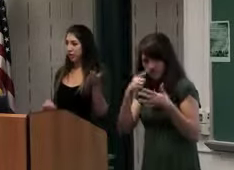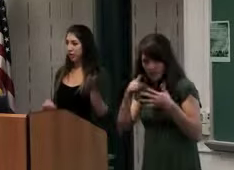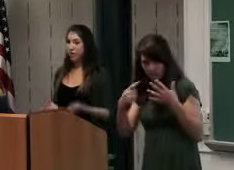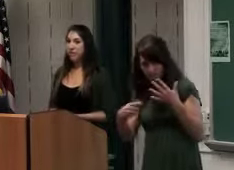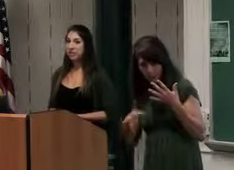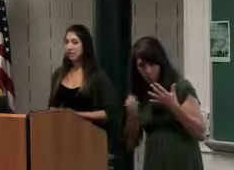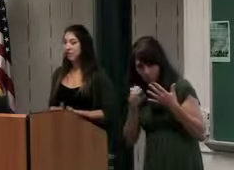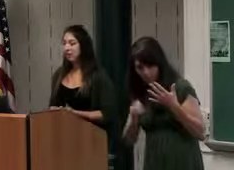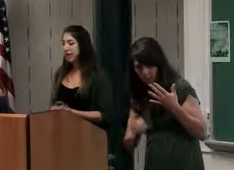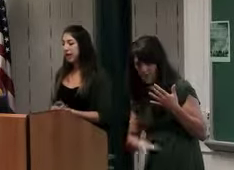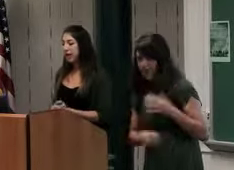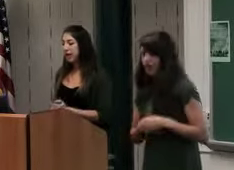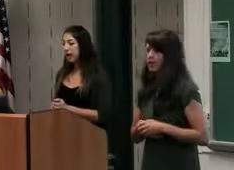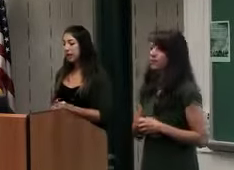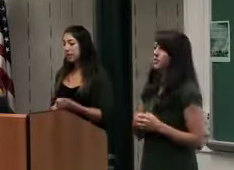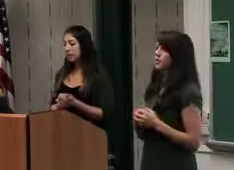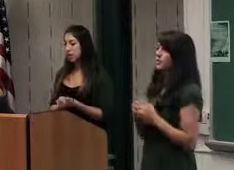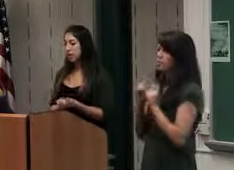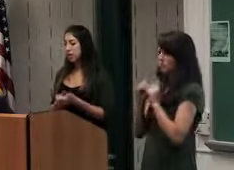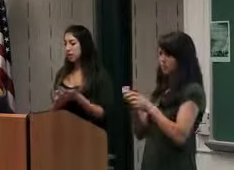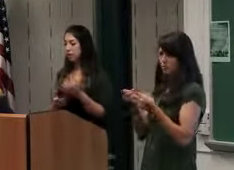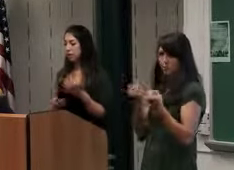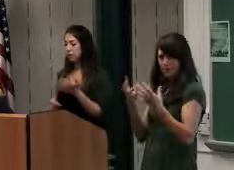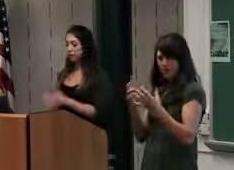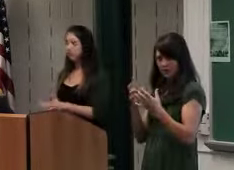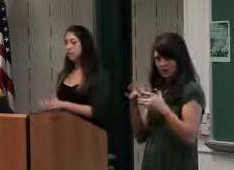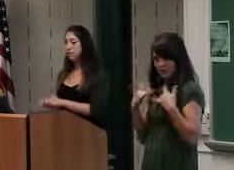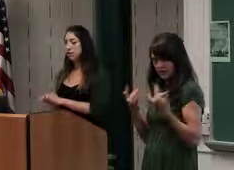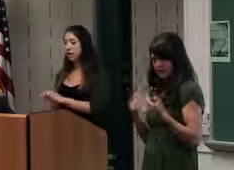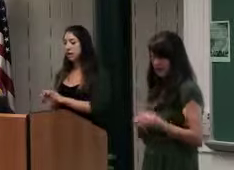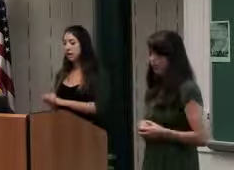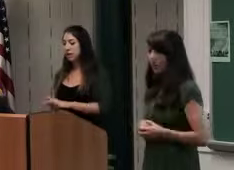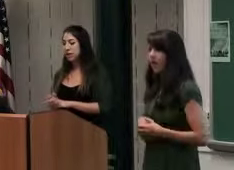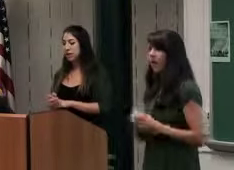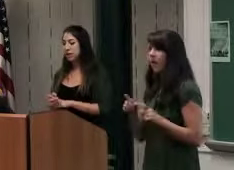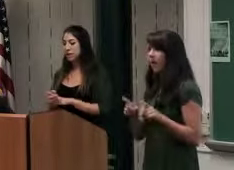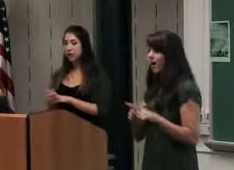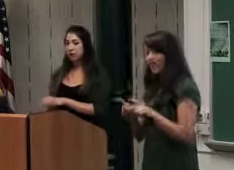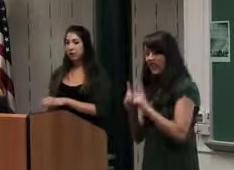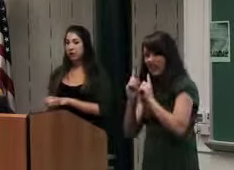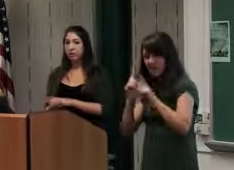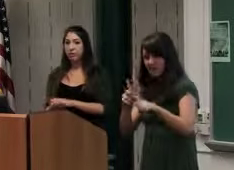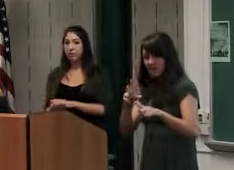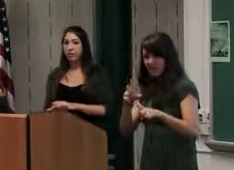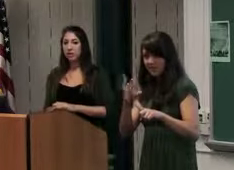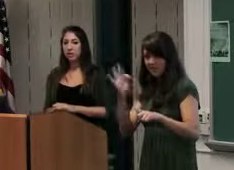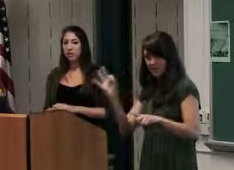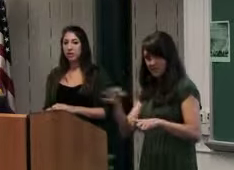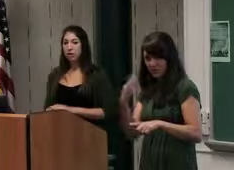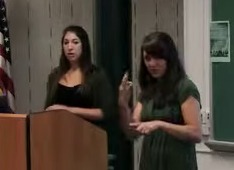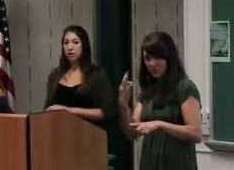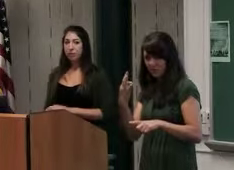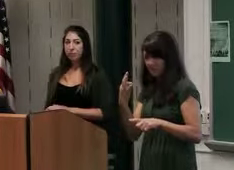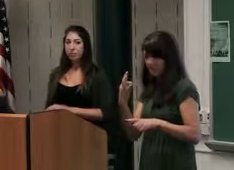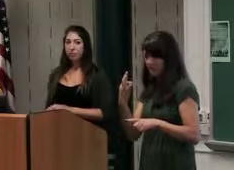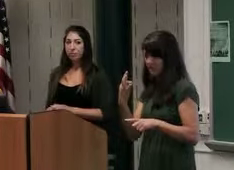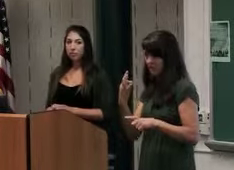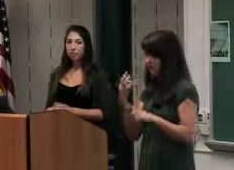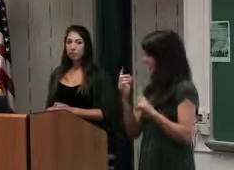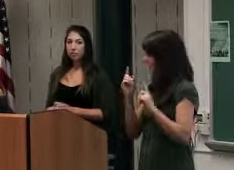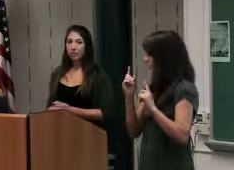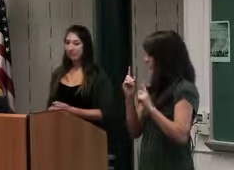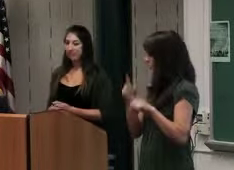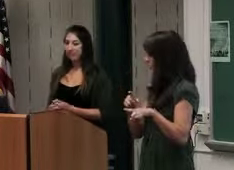And we were able to see more events that way. And also, I went to France, and I contacted them to go to the University of Rochester.